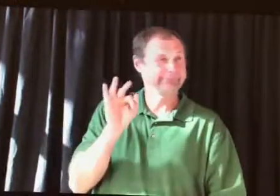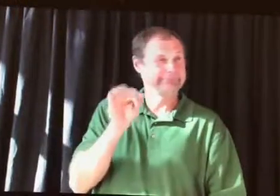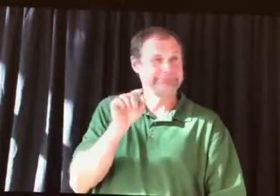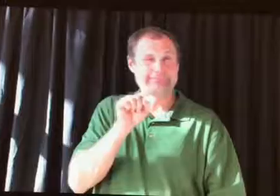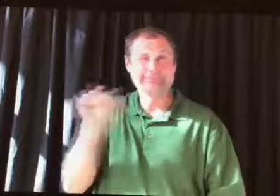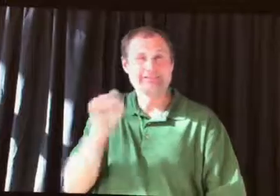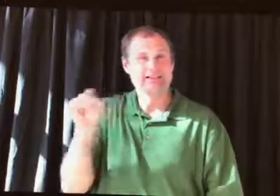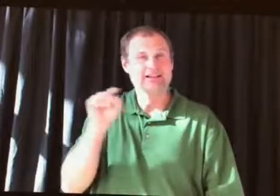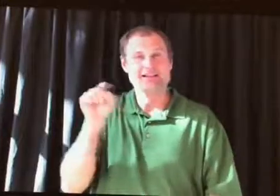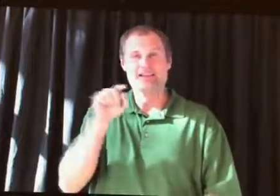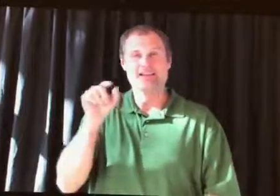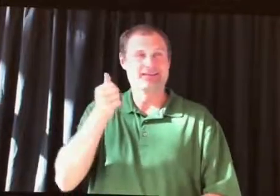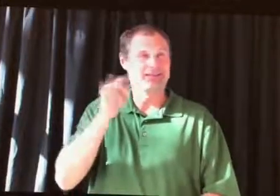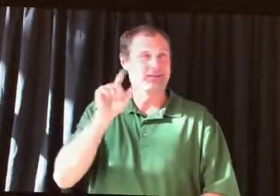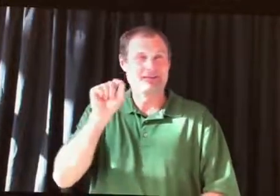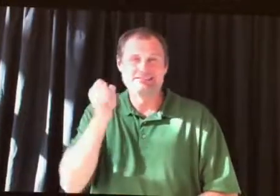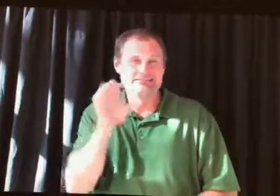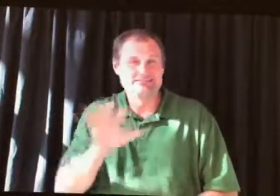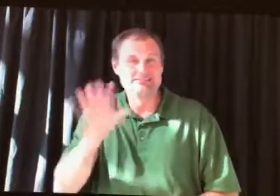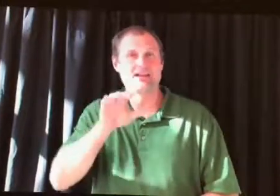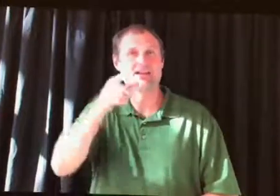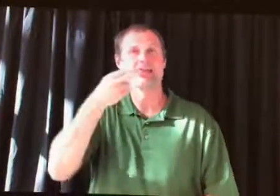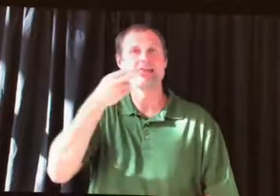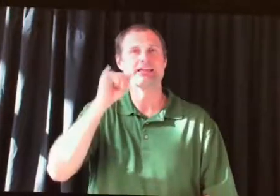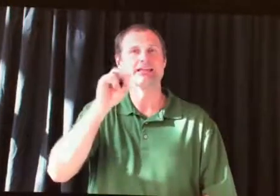Do you remember like a long time ago in like the